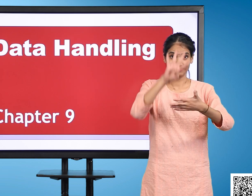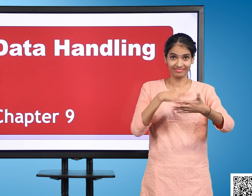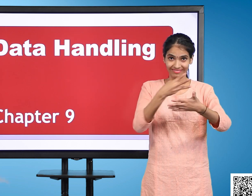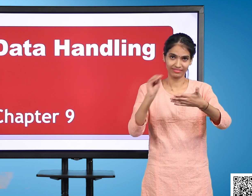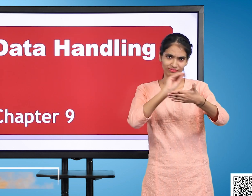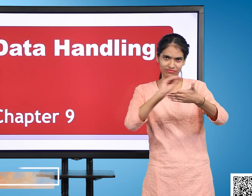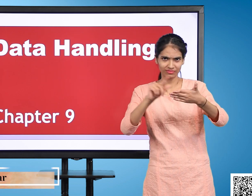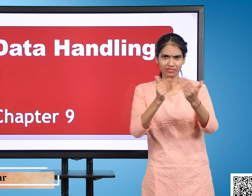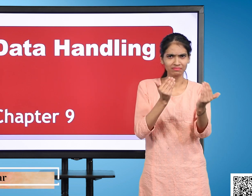Data Handling.